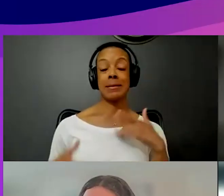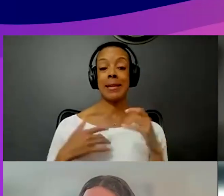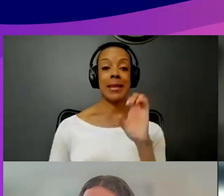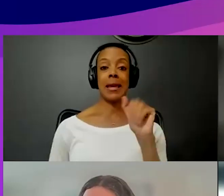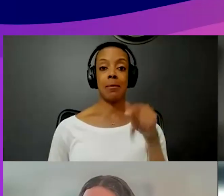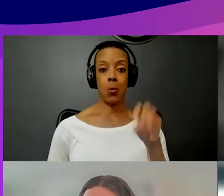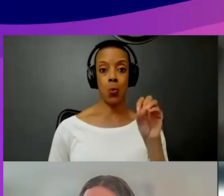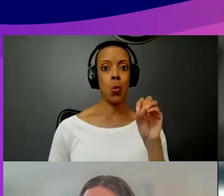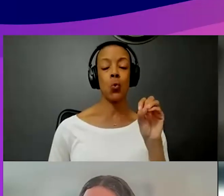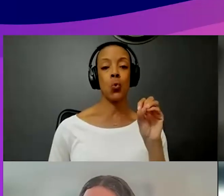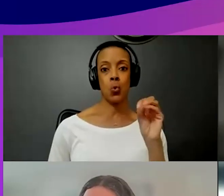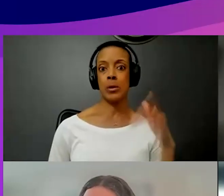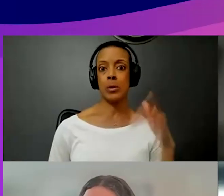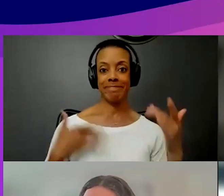EAPO,